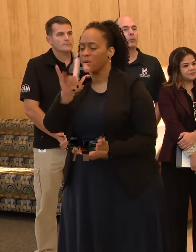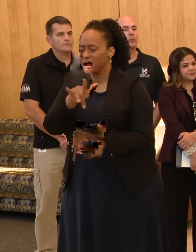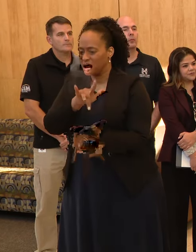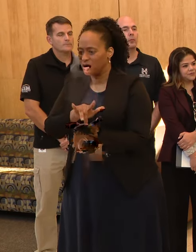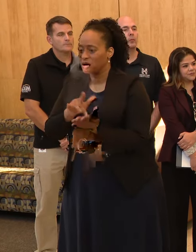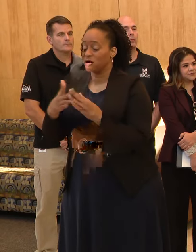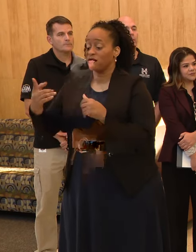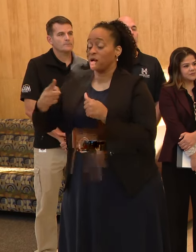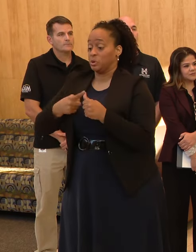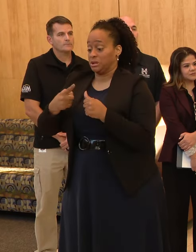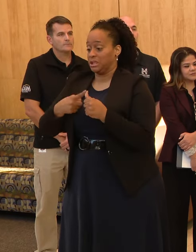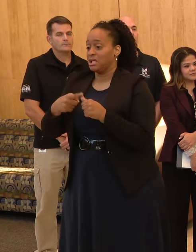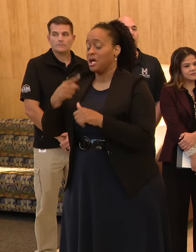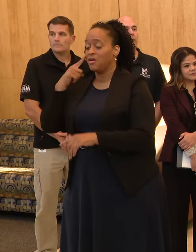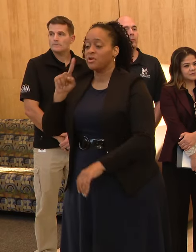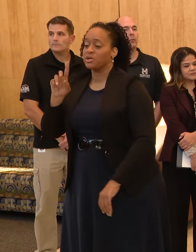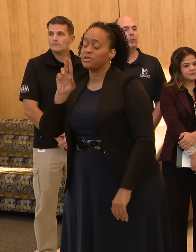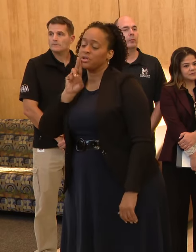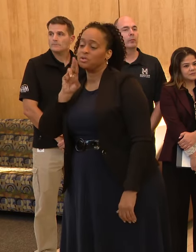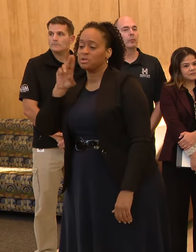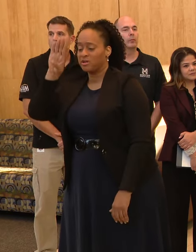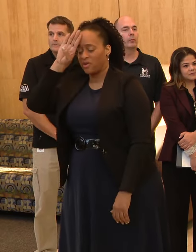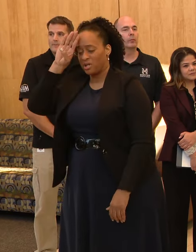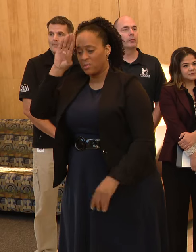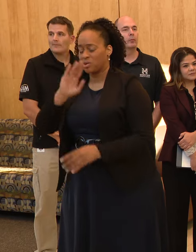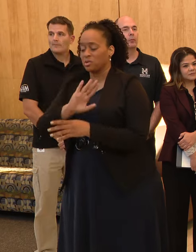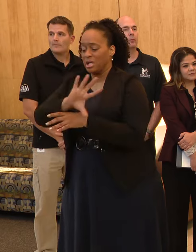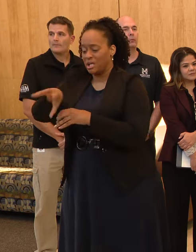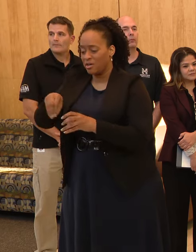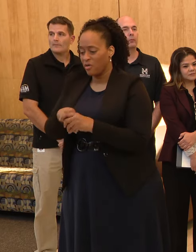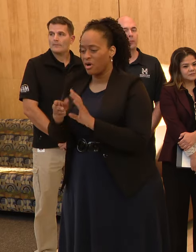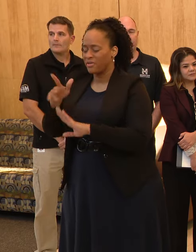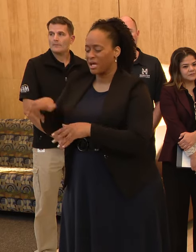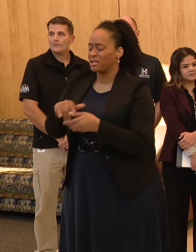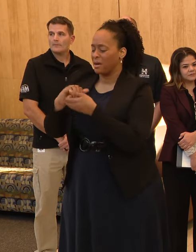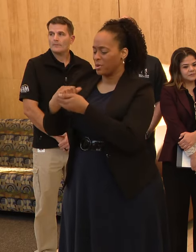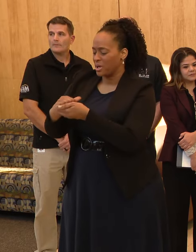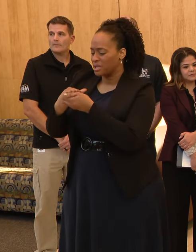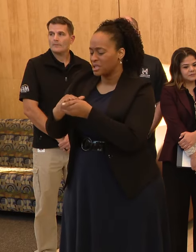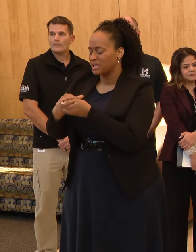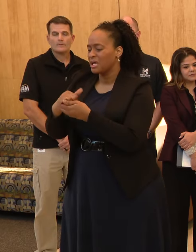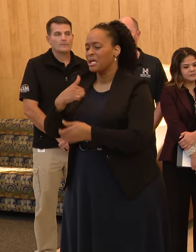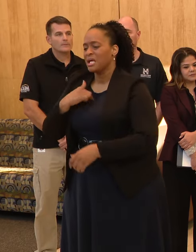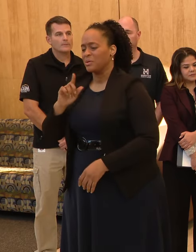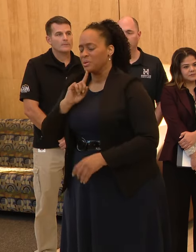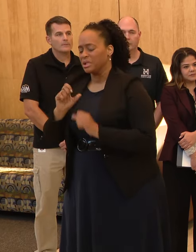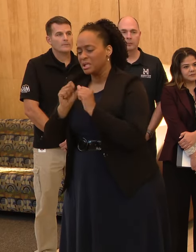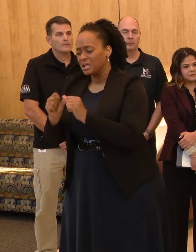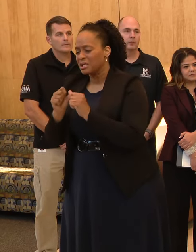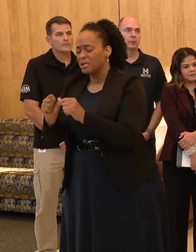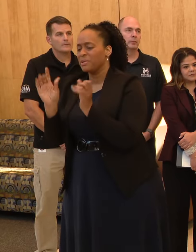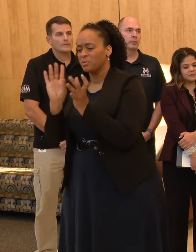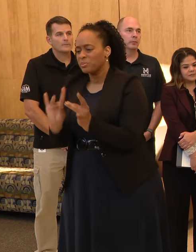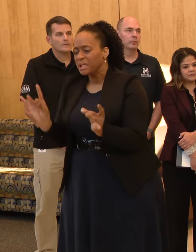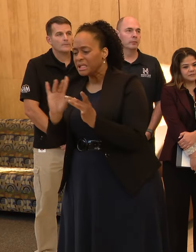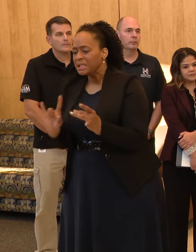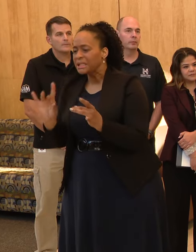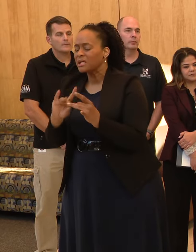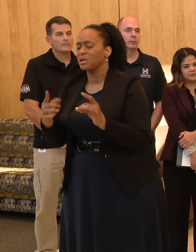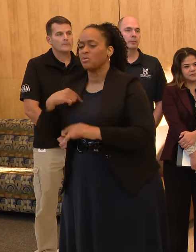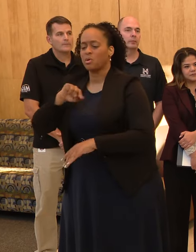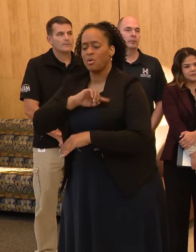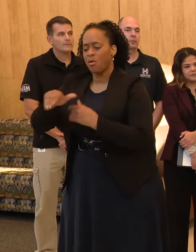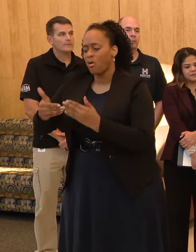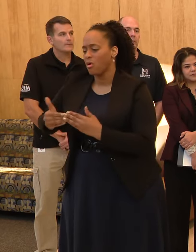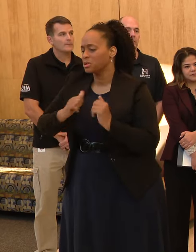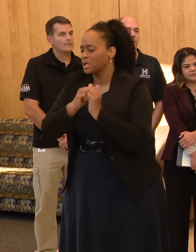It's a first for the Houston Fire Department to get involved, that collaboration that I keep repeating. We're all in this